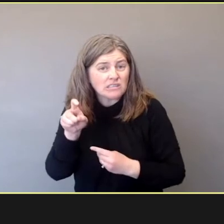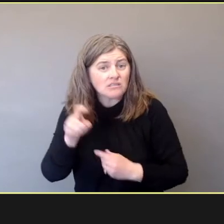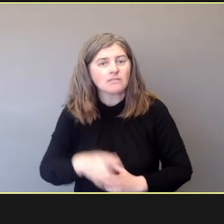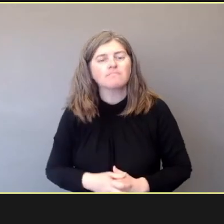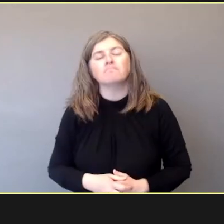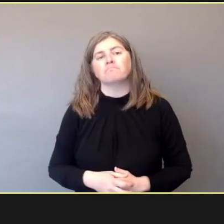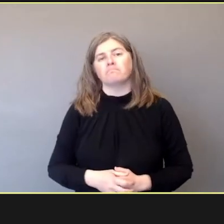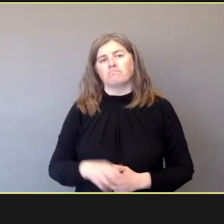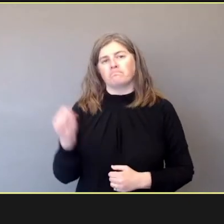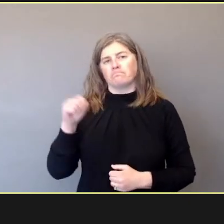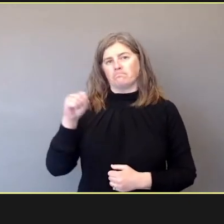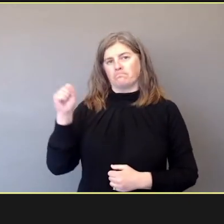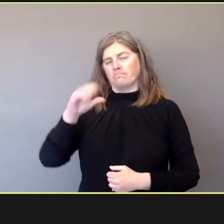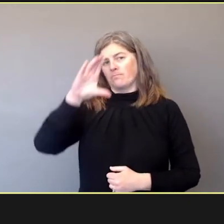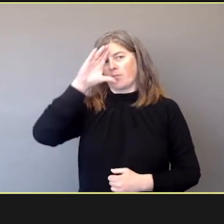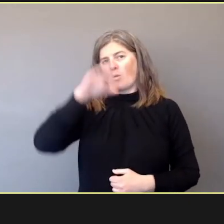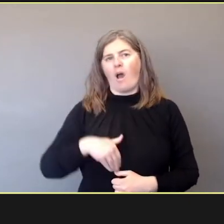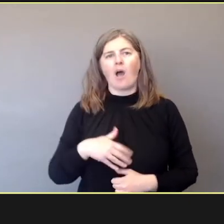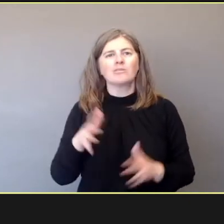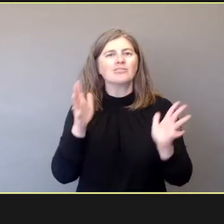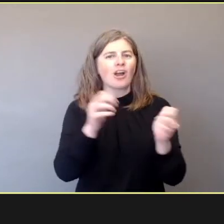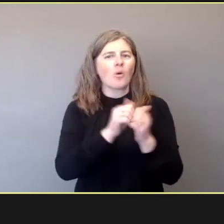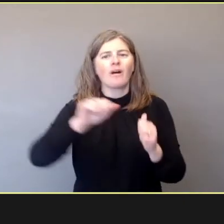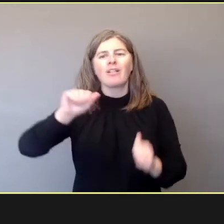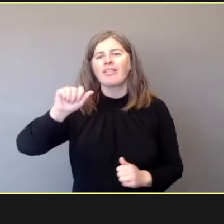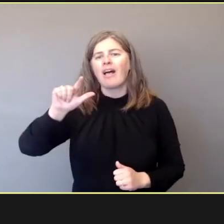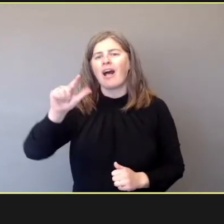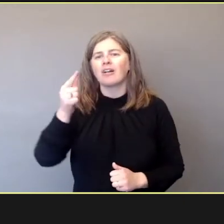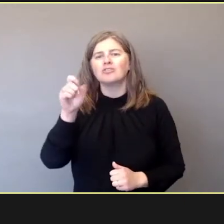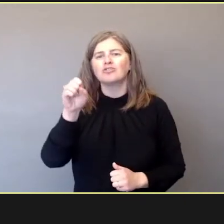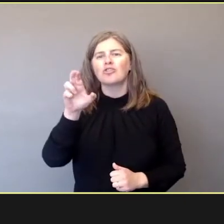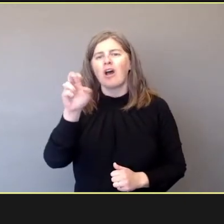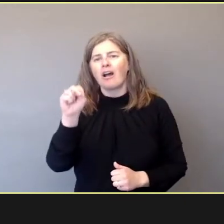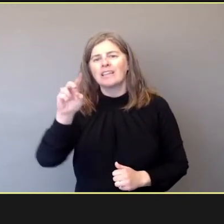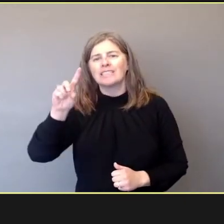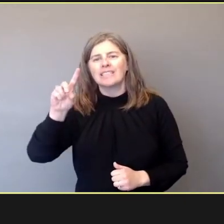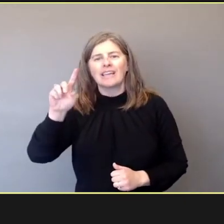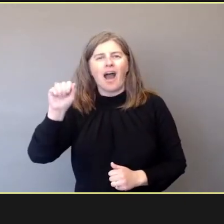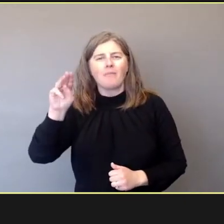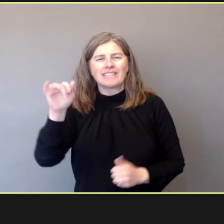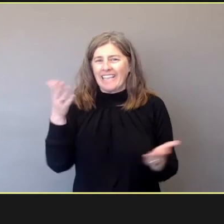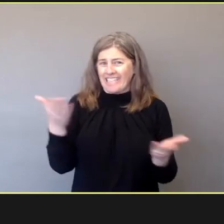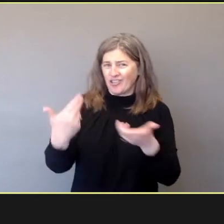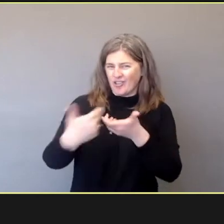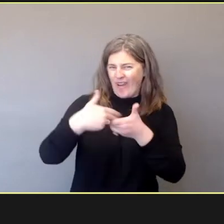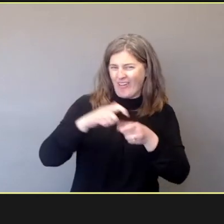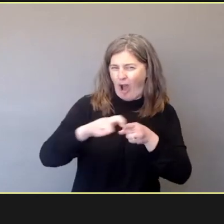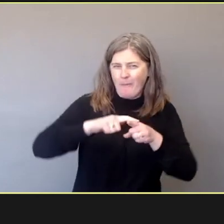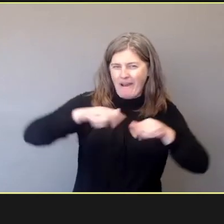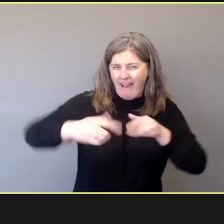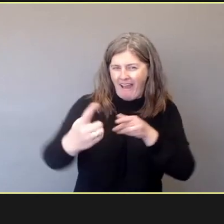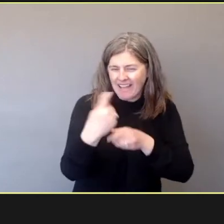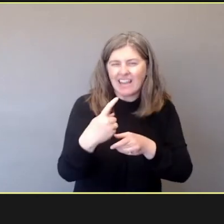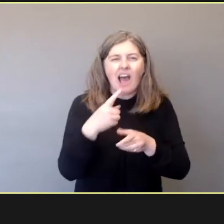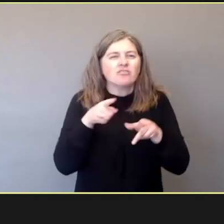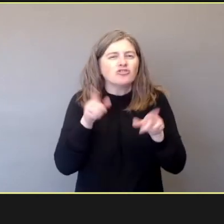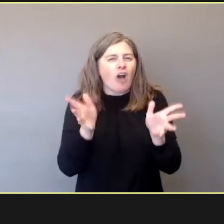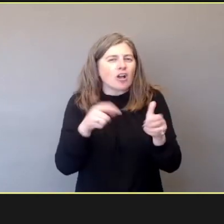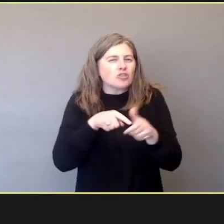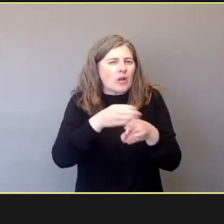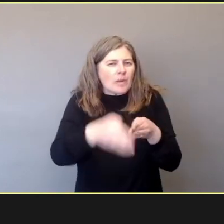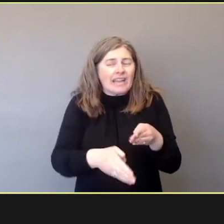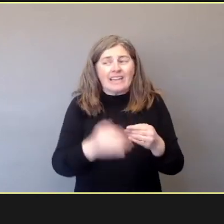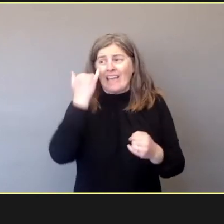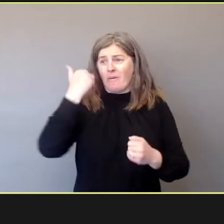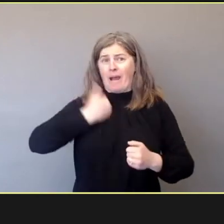Yeah, I was talking with Eldredon Diamassa, who's on the call today, but hasn't asked a question. I talked to him over the weekend and I said, if I